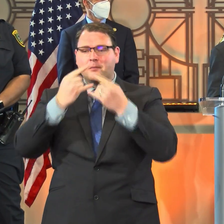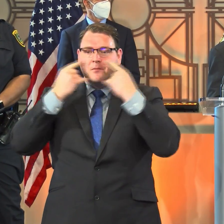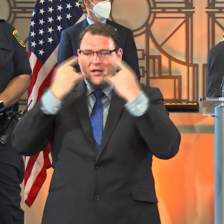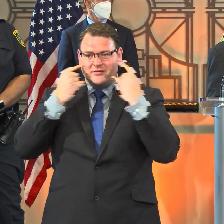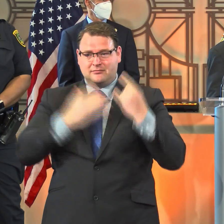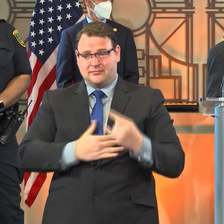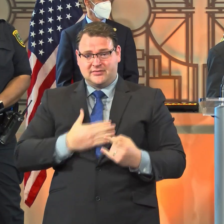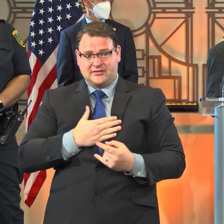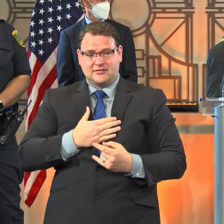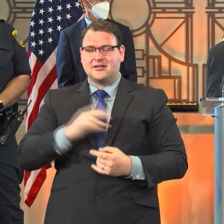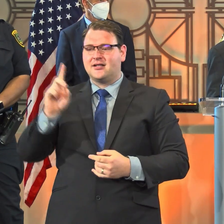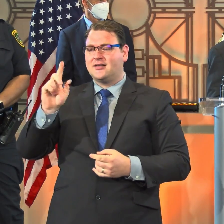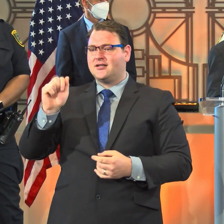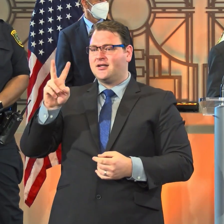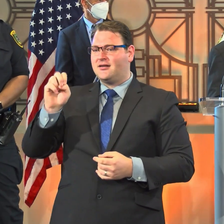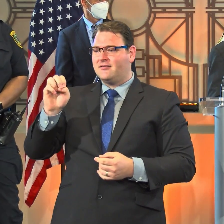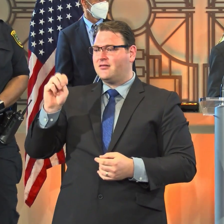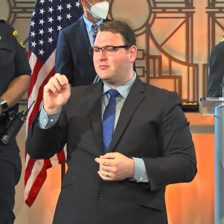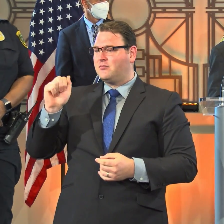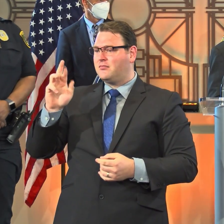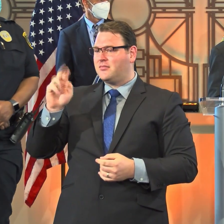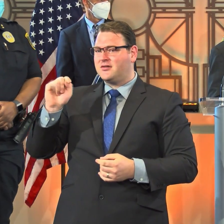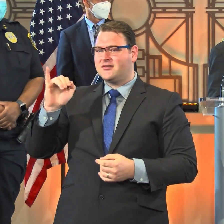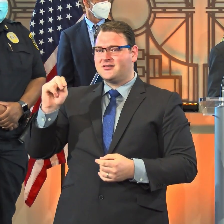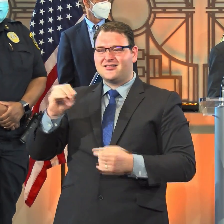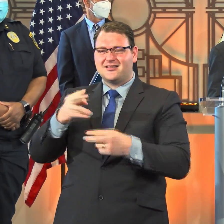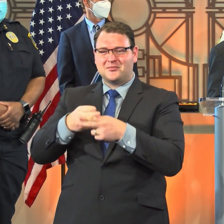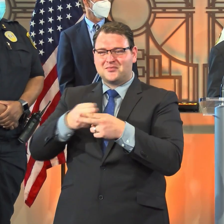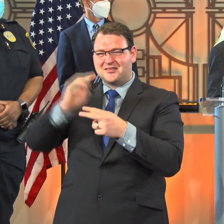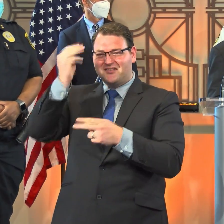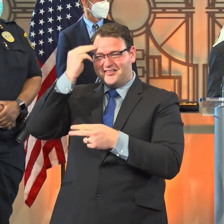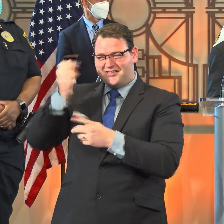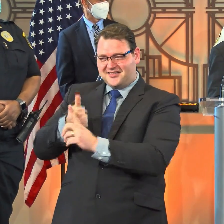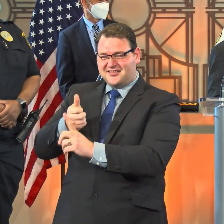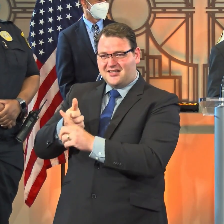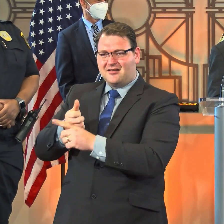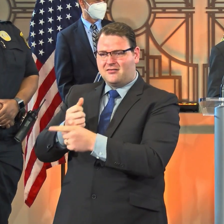tem, well, he's wearing a mask. I just knew you were wearing your bandana.